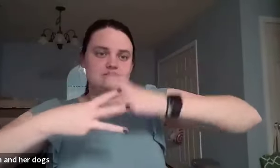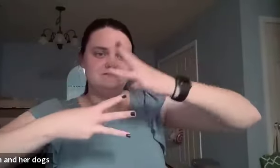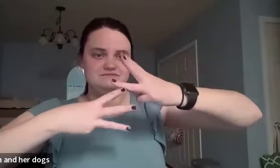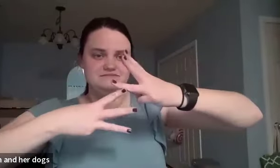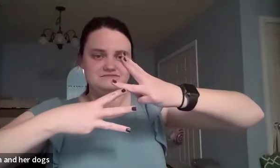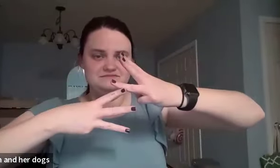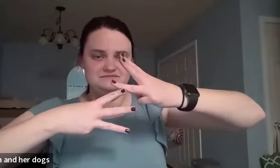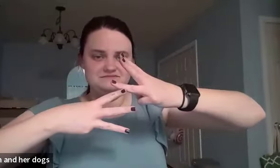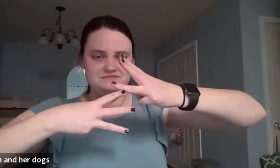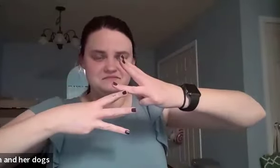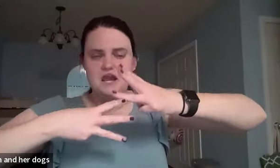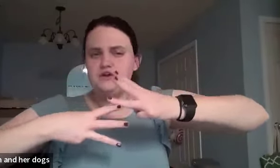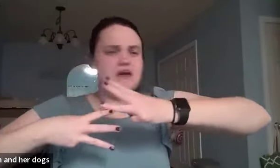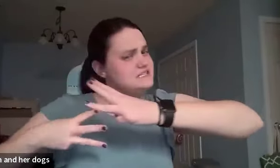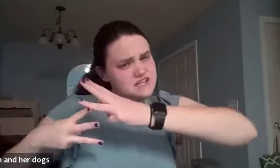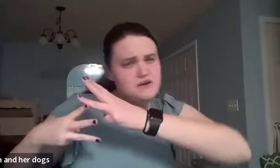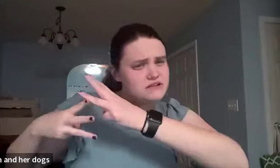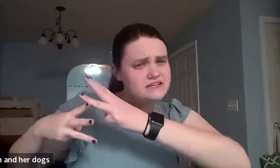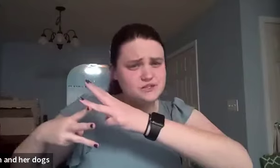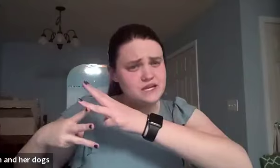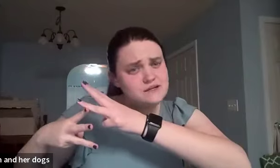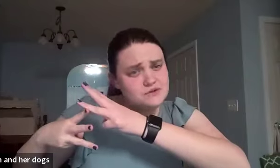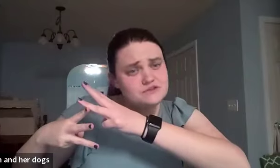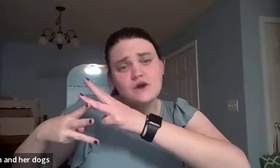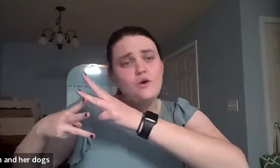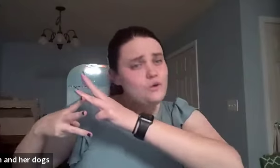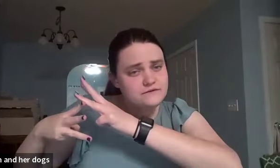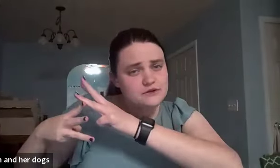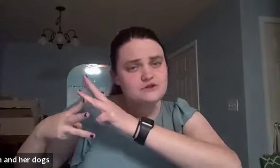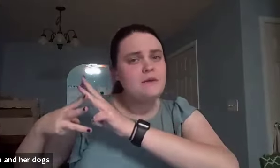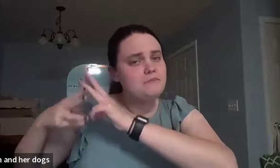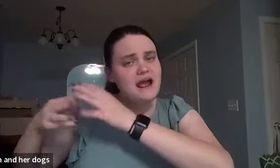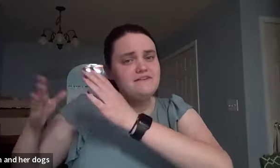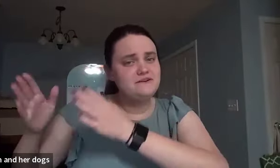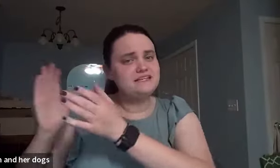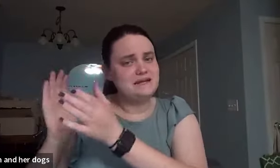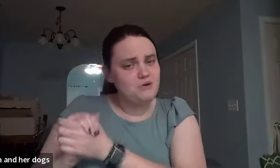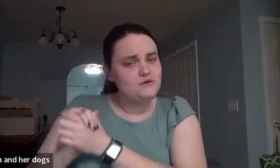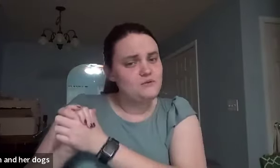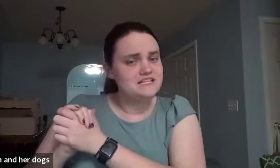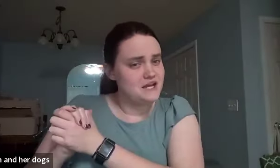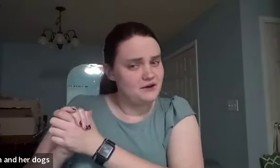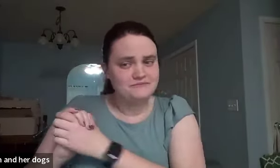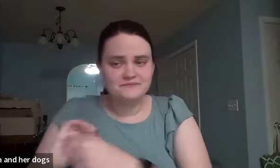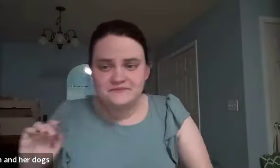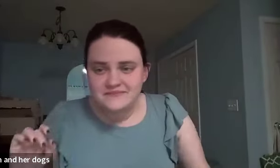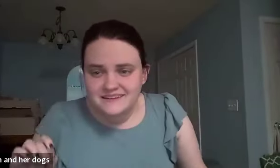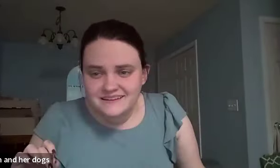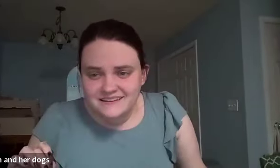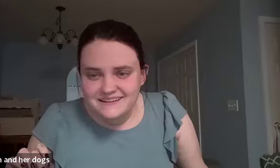World. I know that is not related to animals or food, but I feel it is an important one to know.